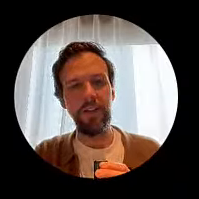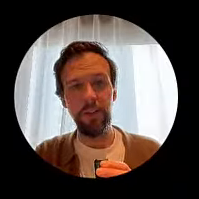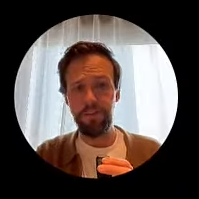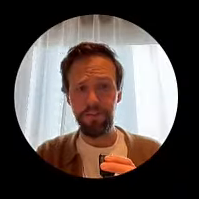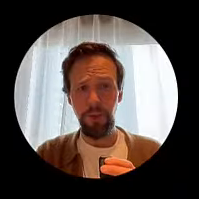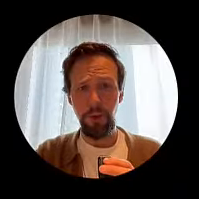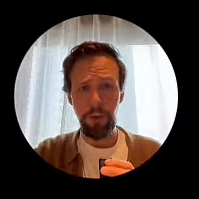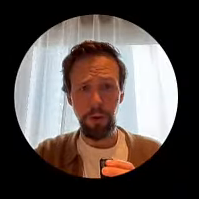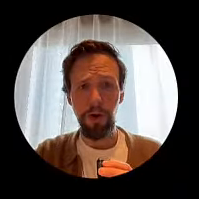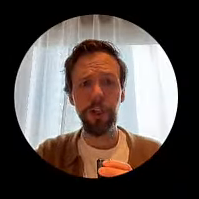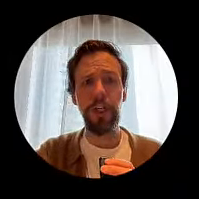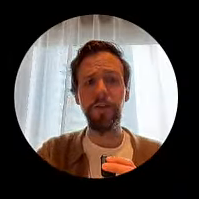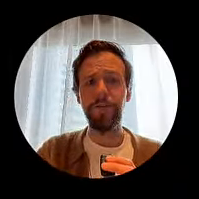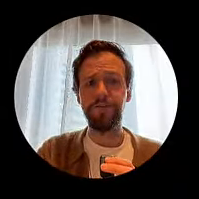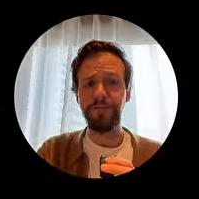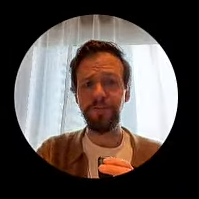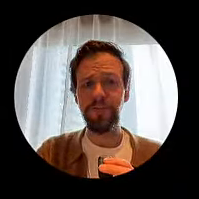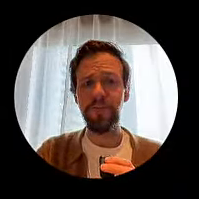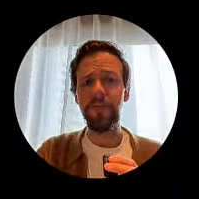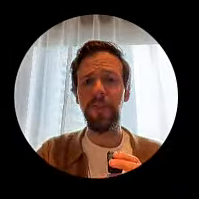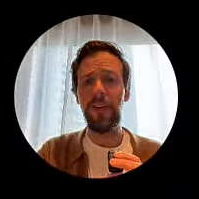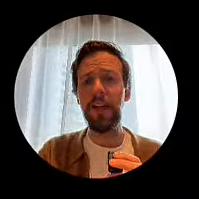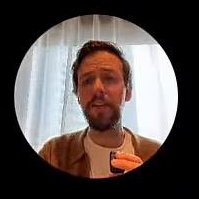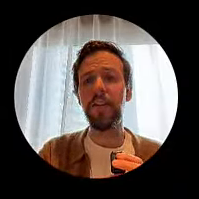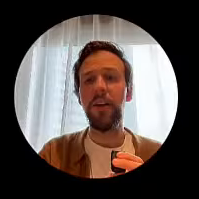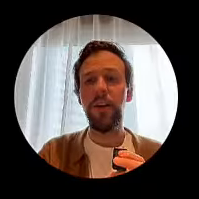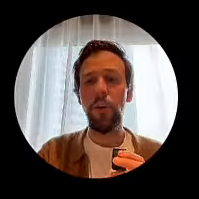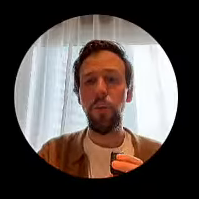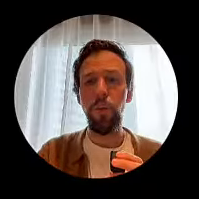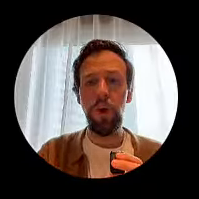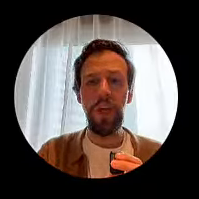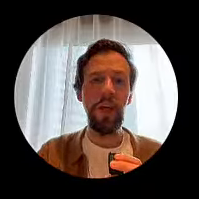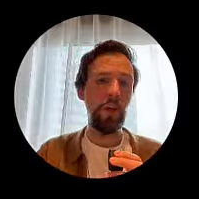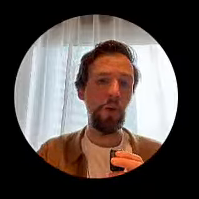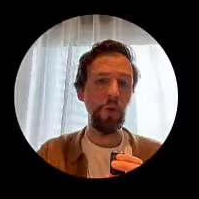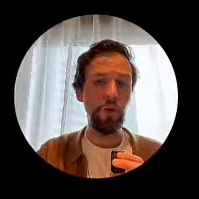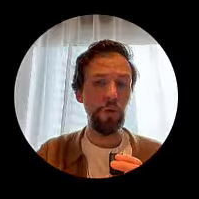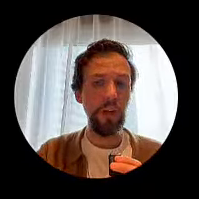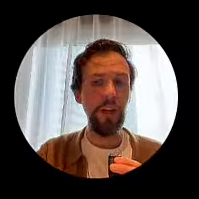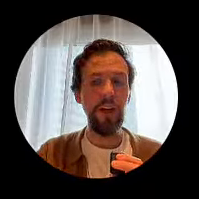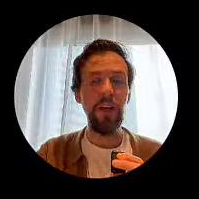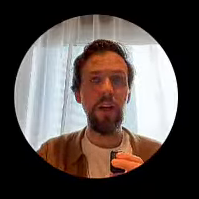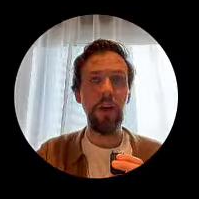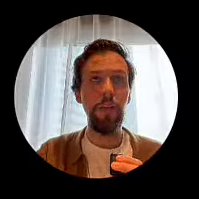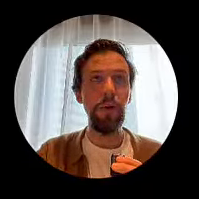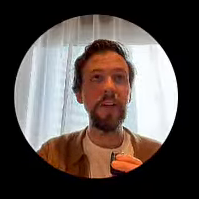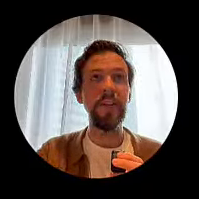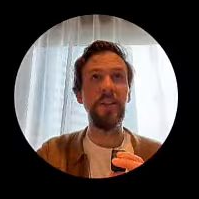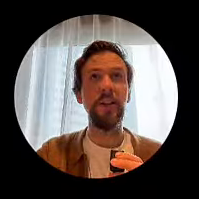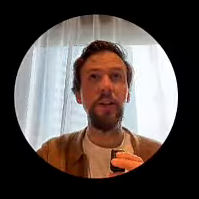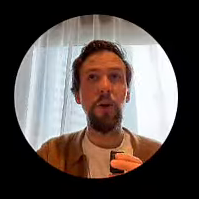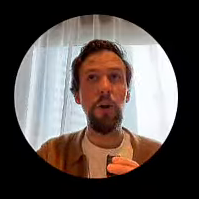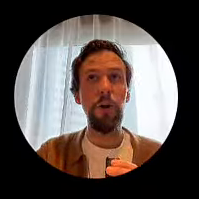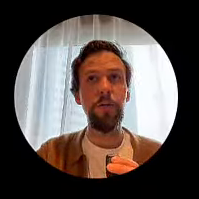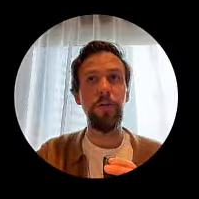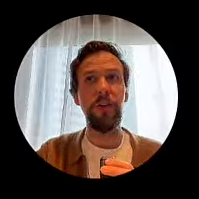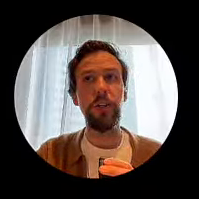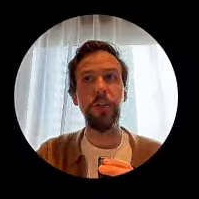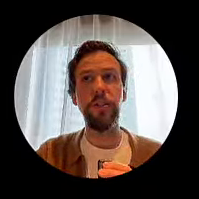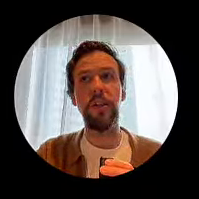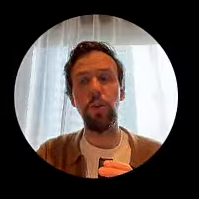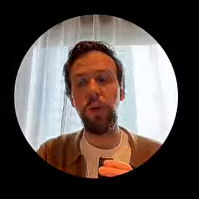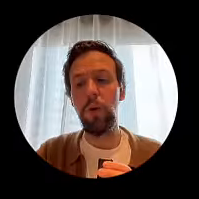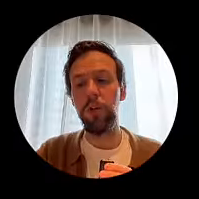earlier last year called Pocket Shelf. And we could really embrace all of